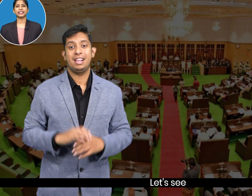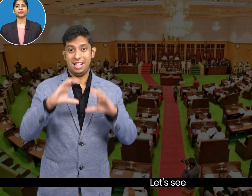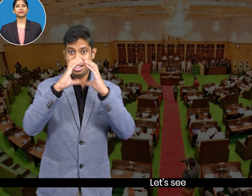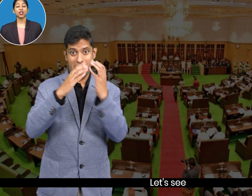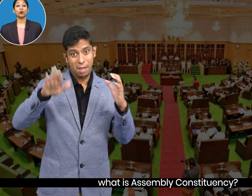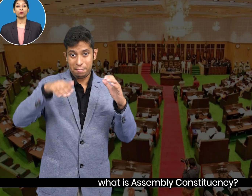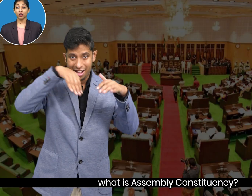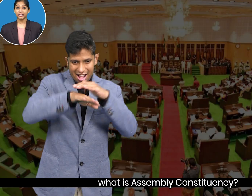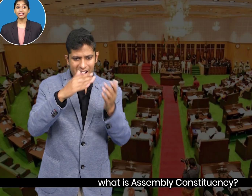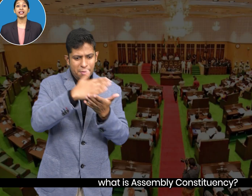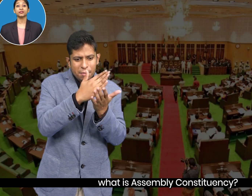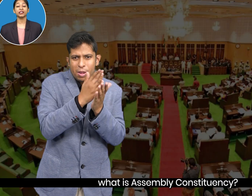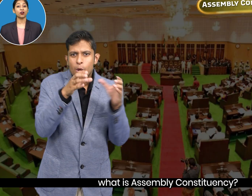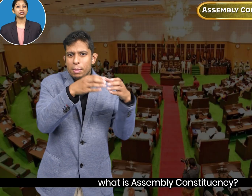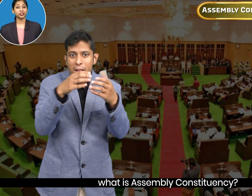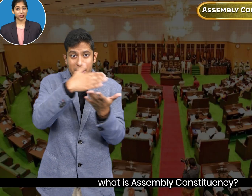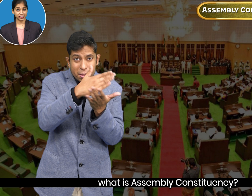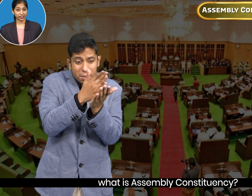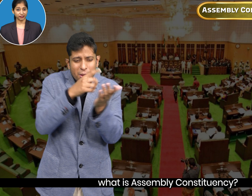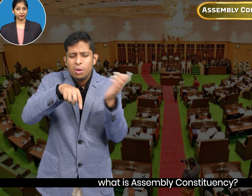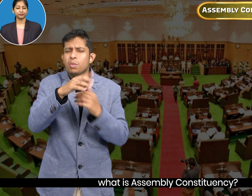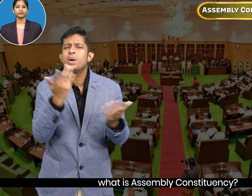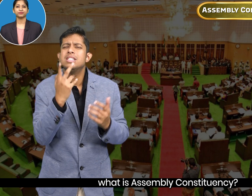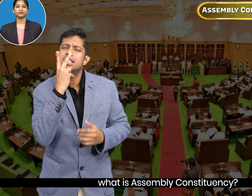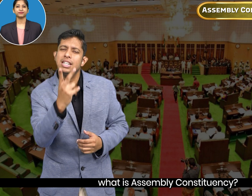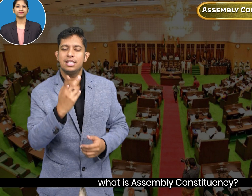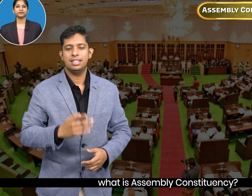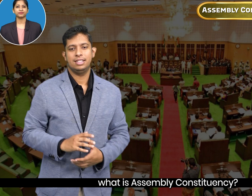Let's see what is Assembly constituency.